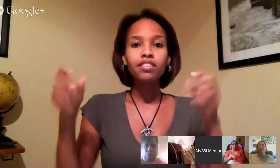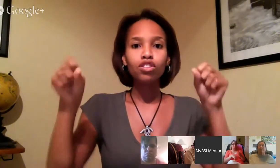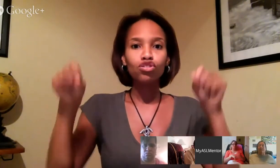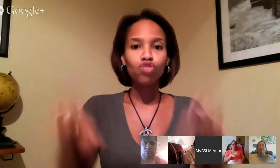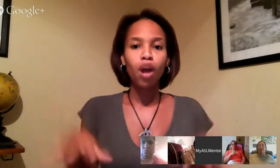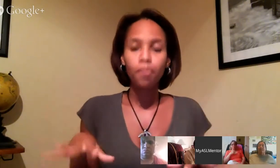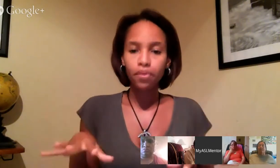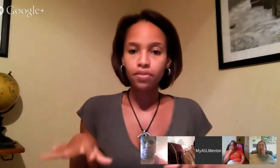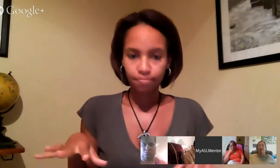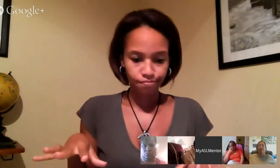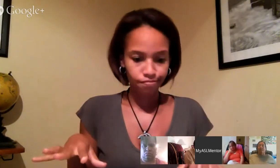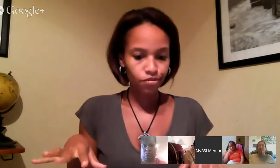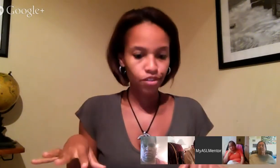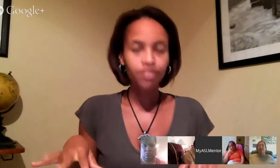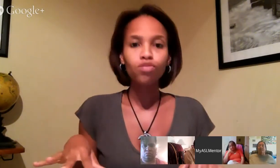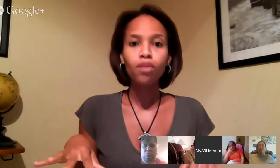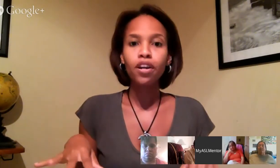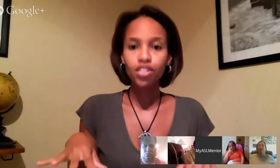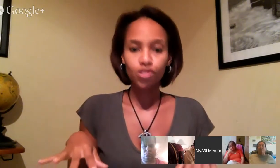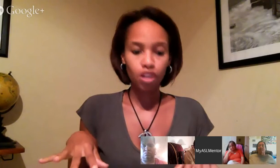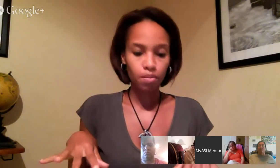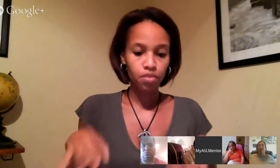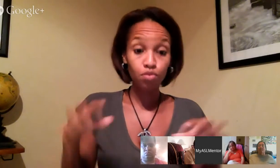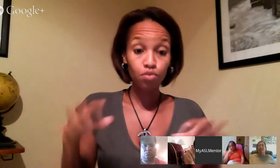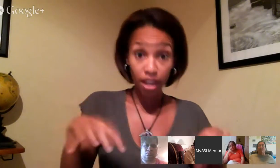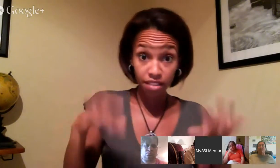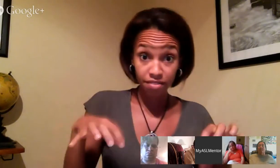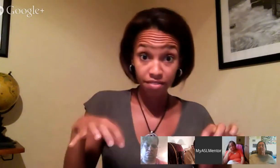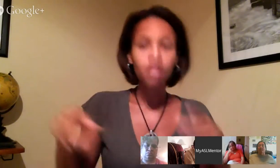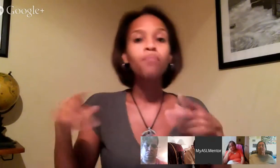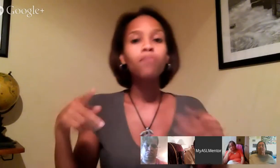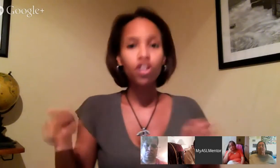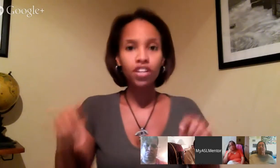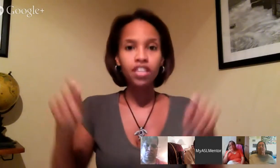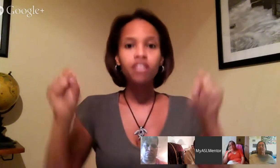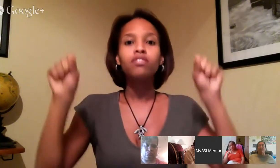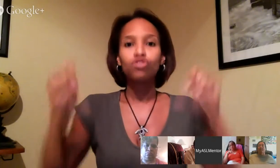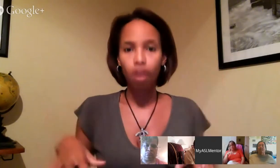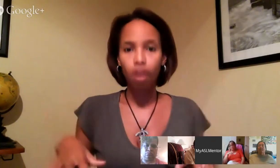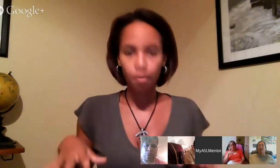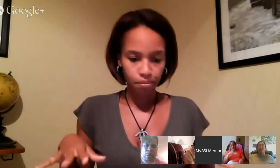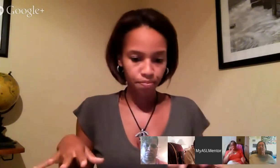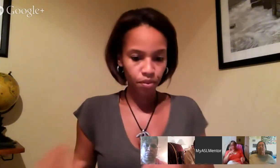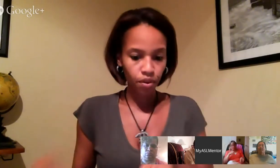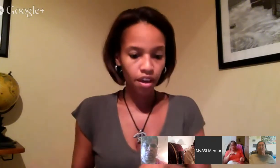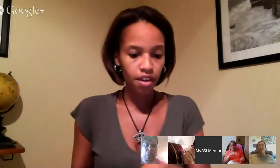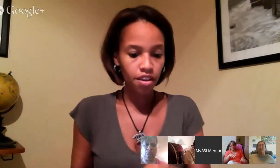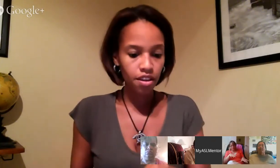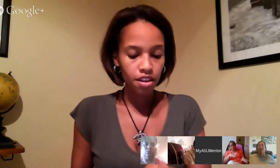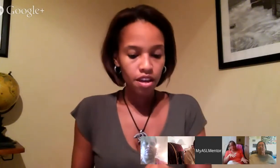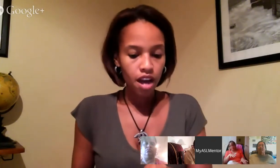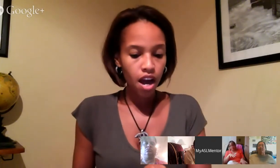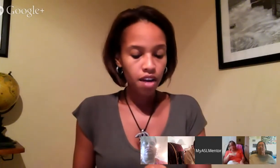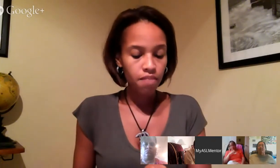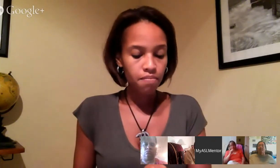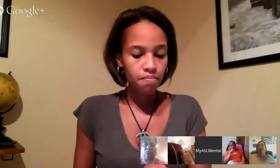party, drop. Right. Party, drop. Rain, party, drop. Okay?